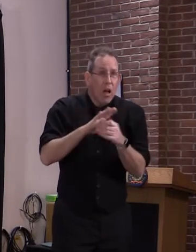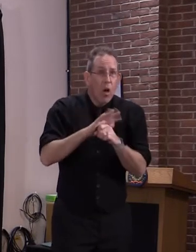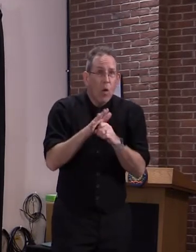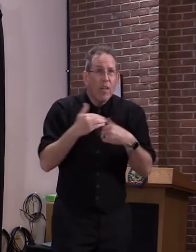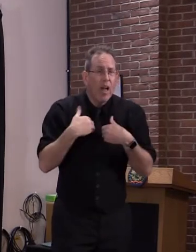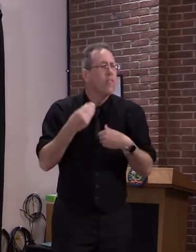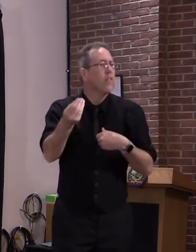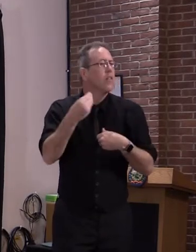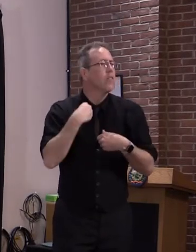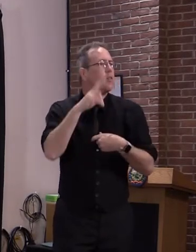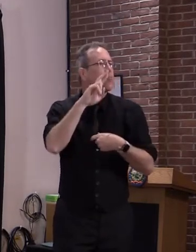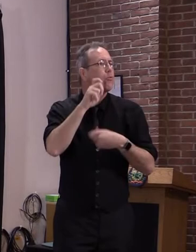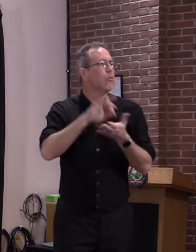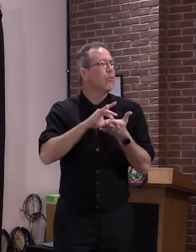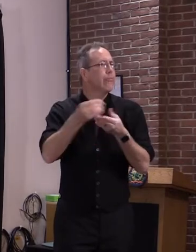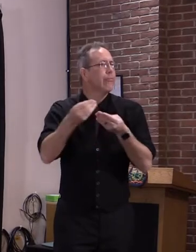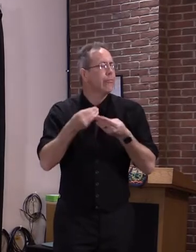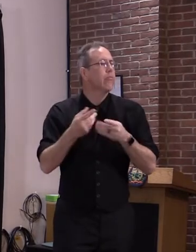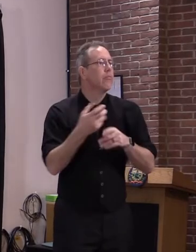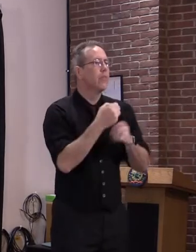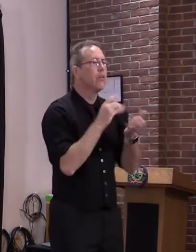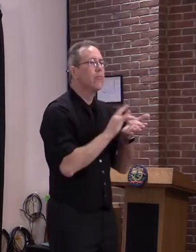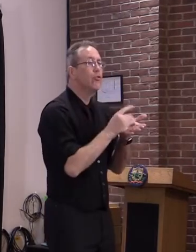all I have for today.